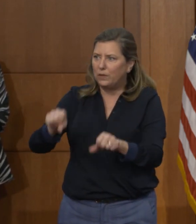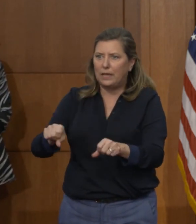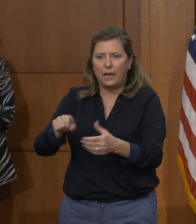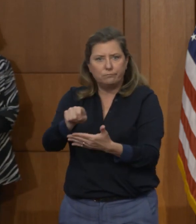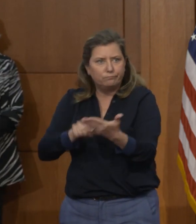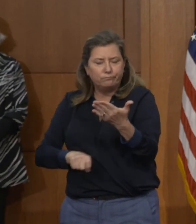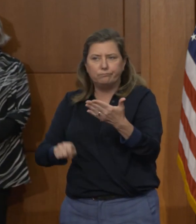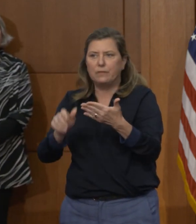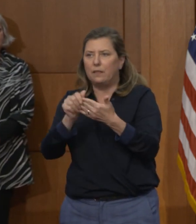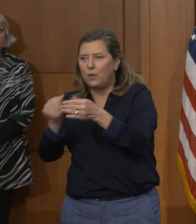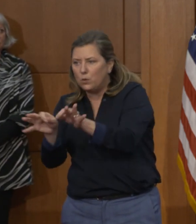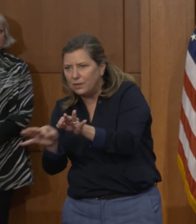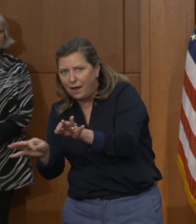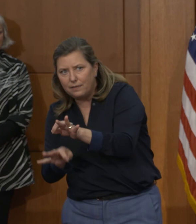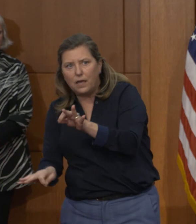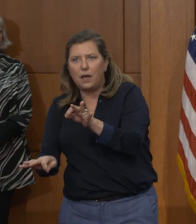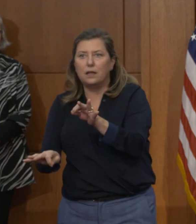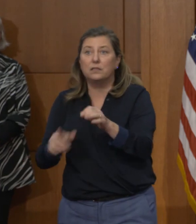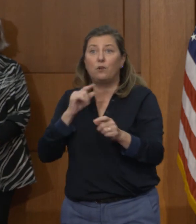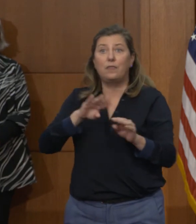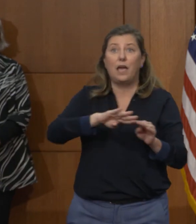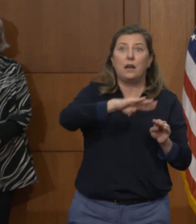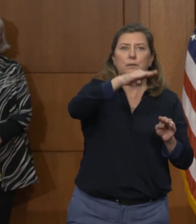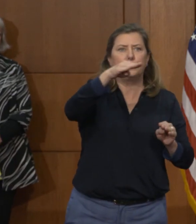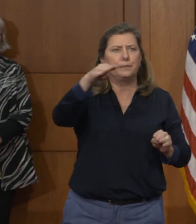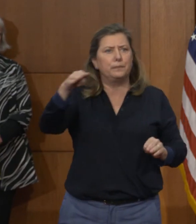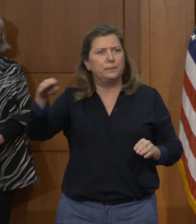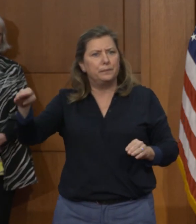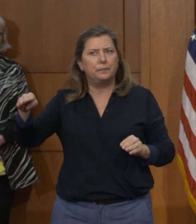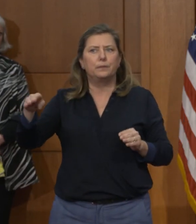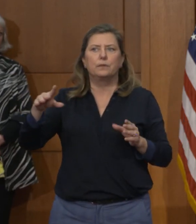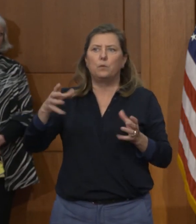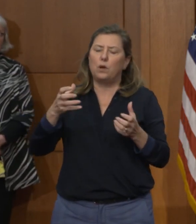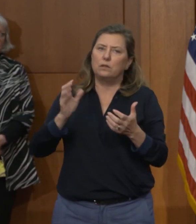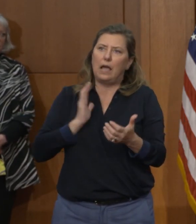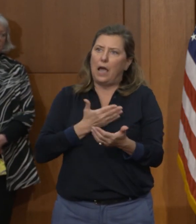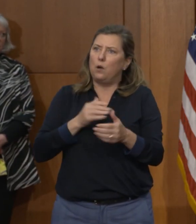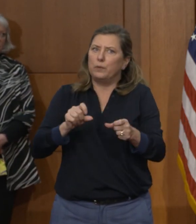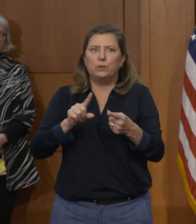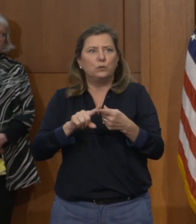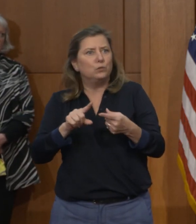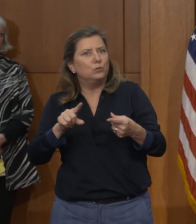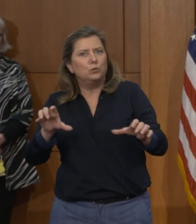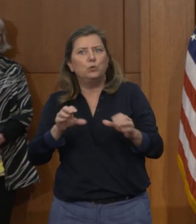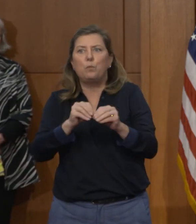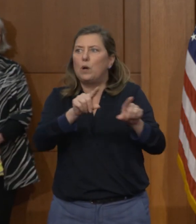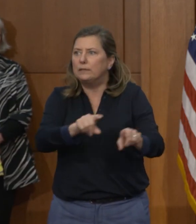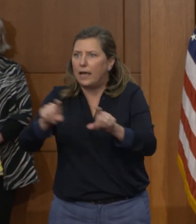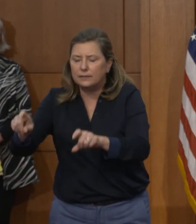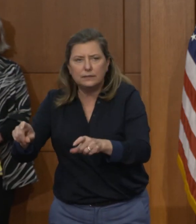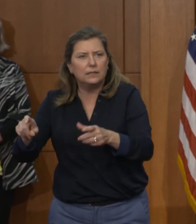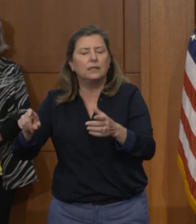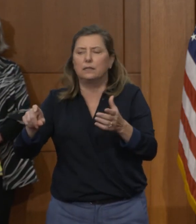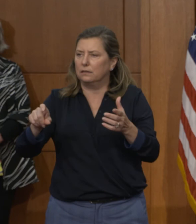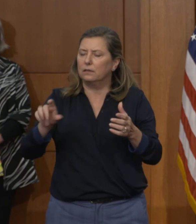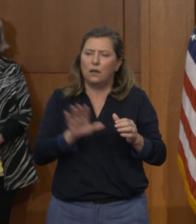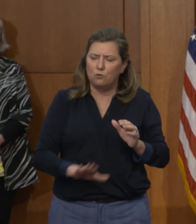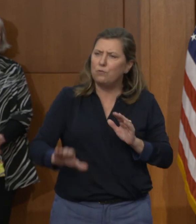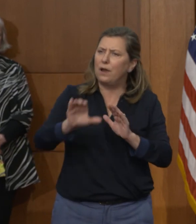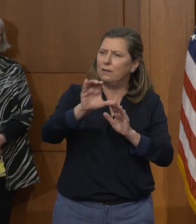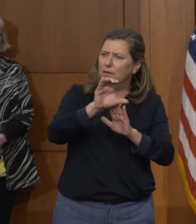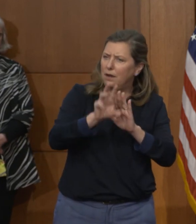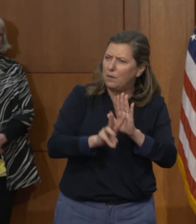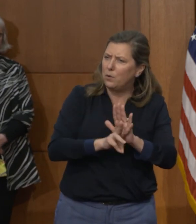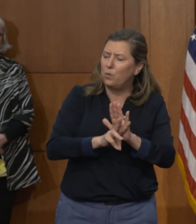to flatten the curve, to increase our ability to do more testing across the Commonwealth of